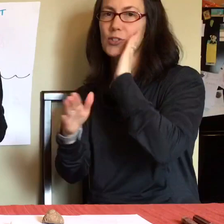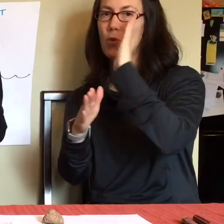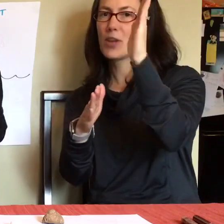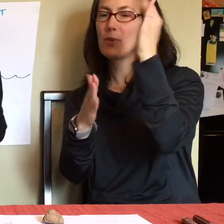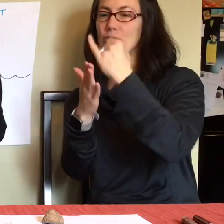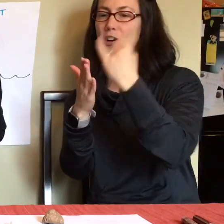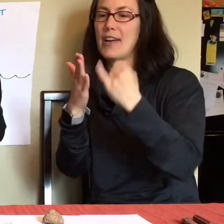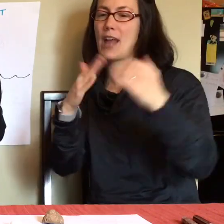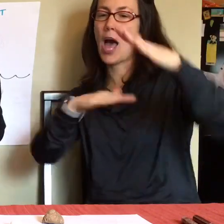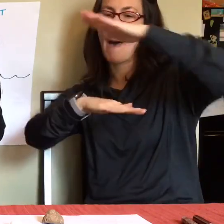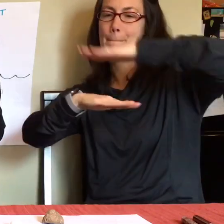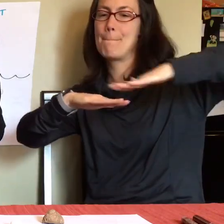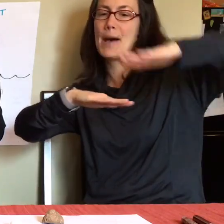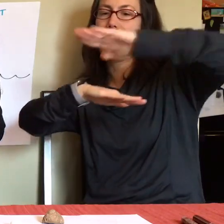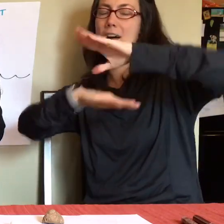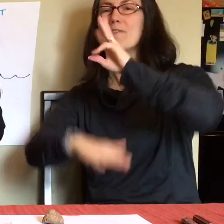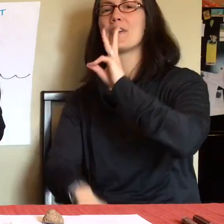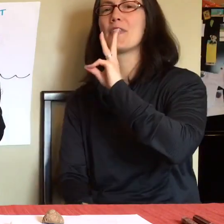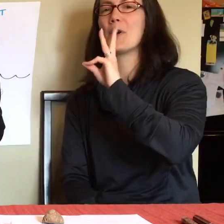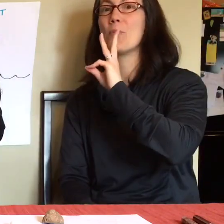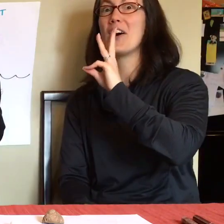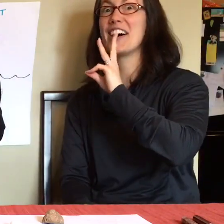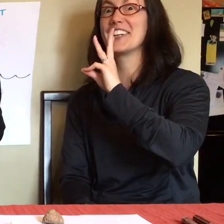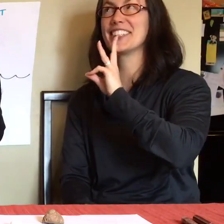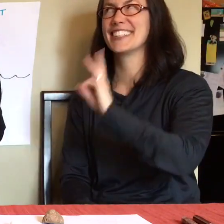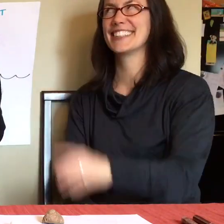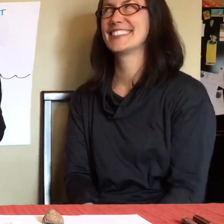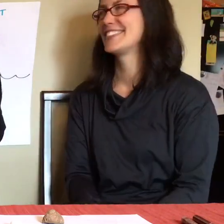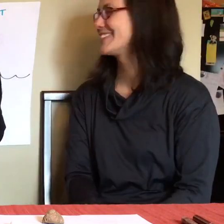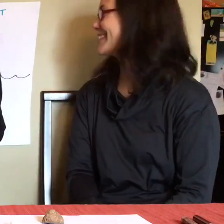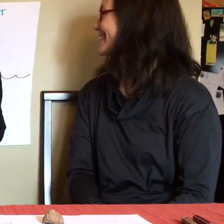So we will draw it above The the water. water.